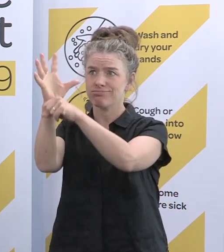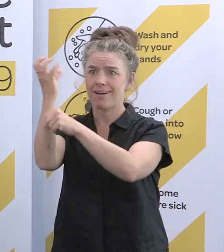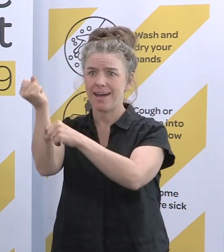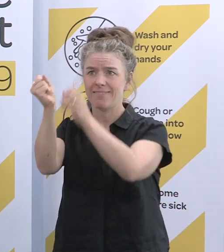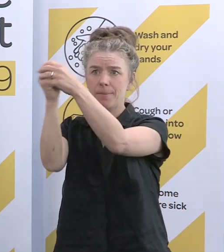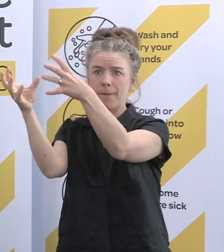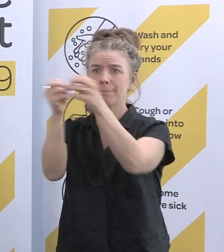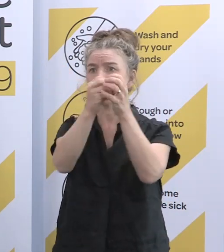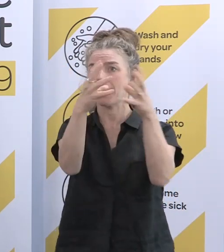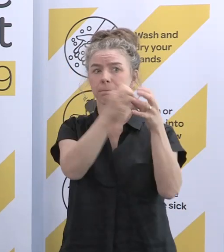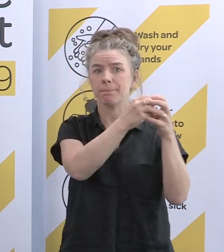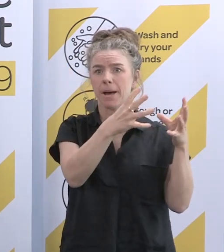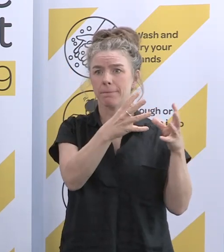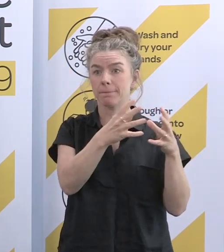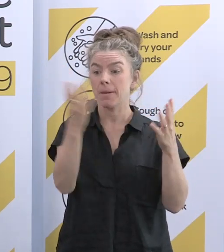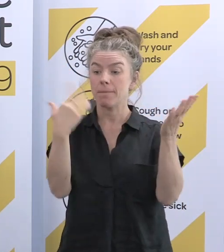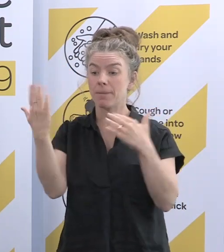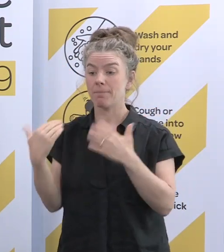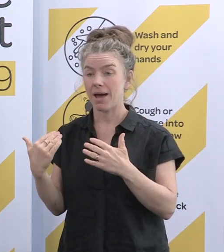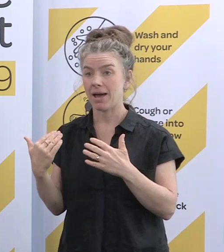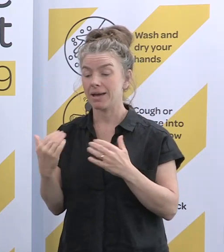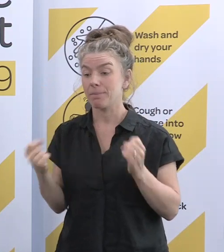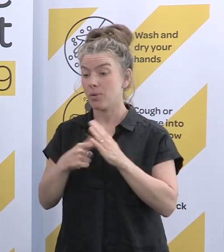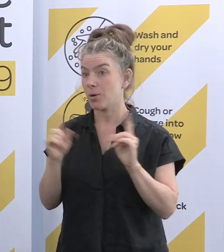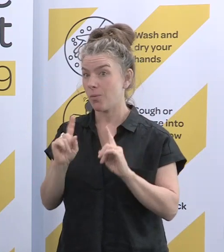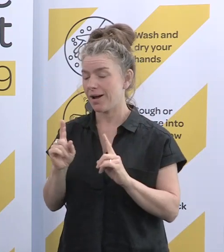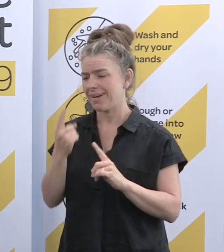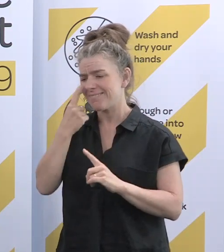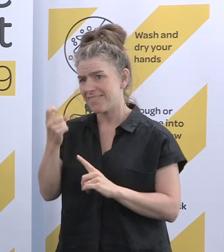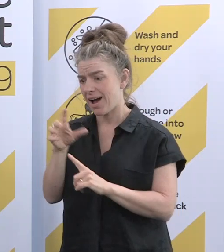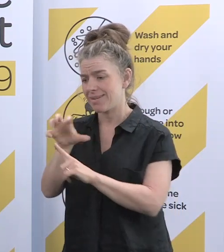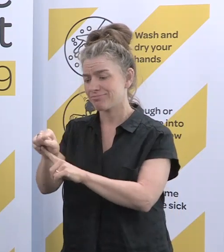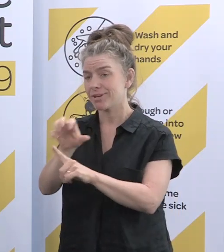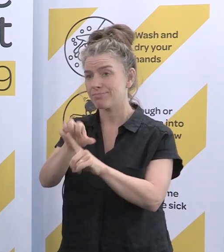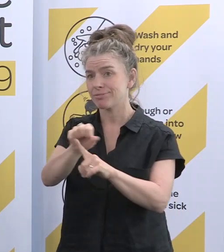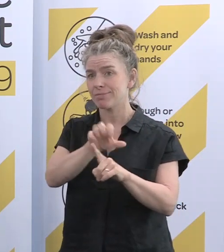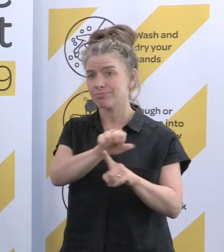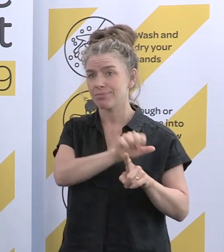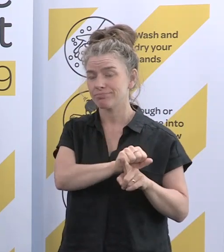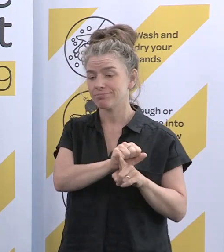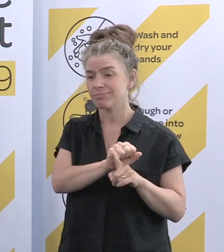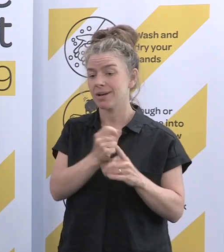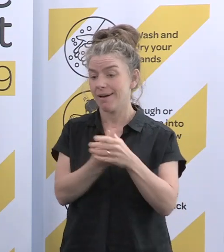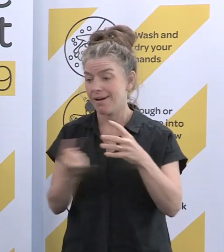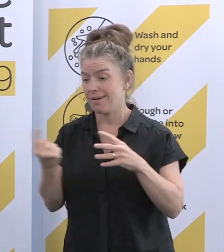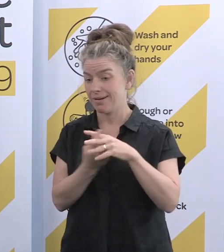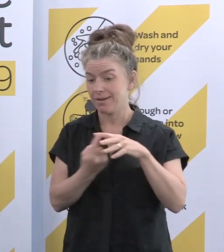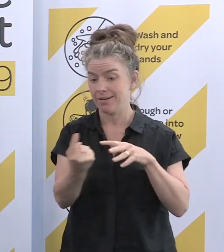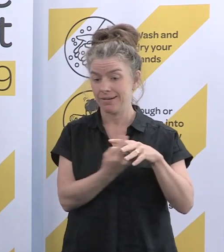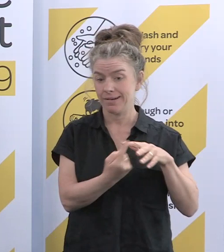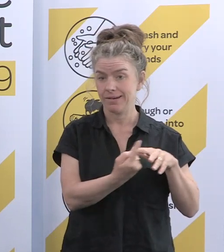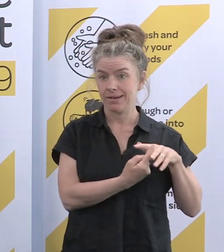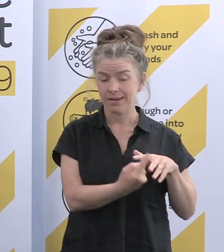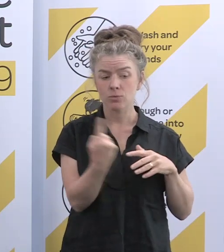of course, is that we find these cases, we isolate them, we identify close contacts, and we isolate those people